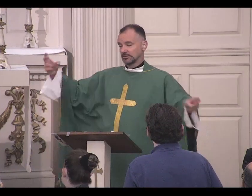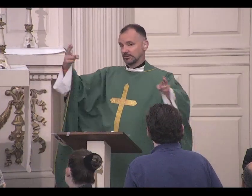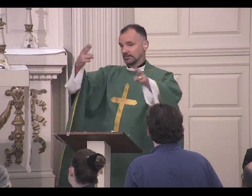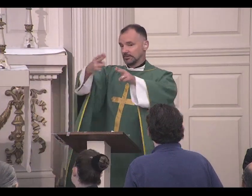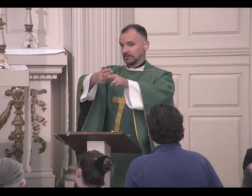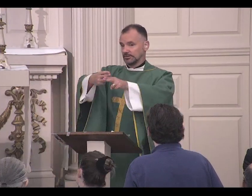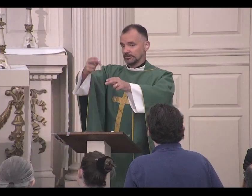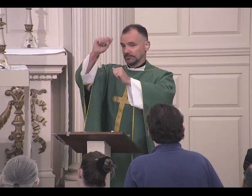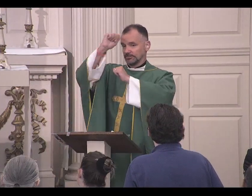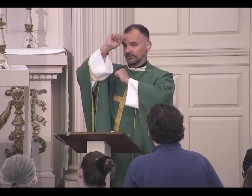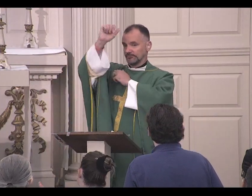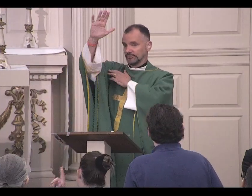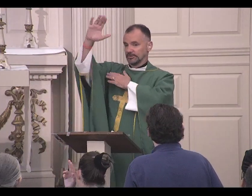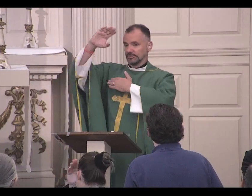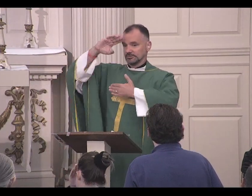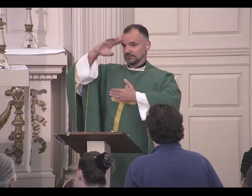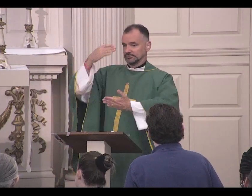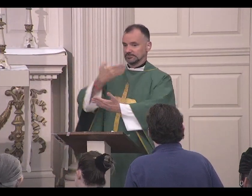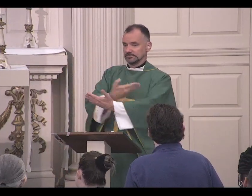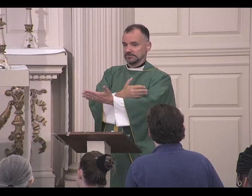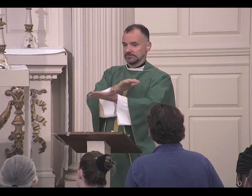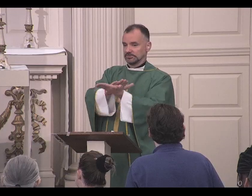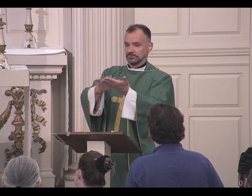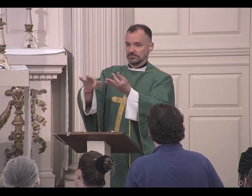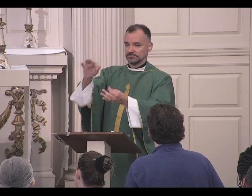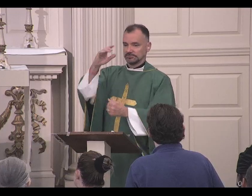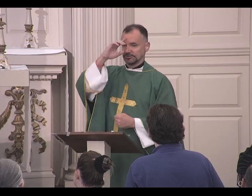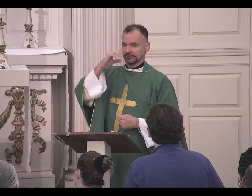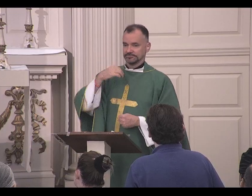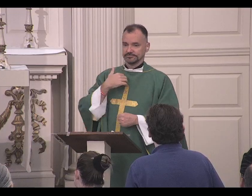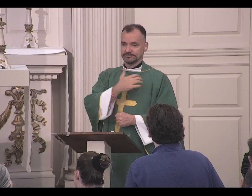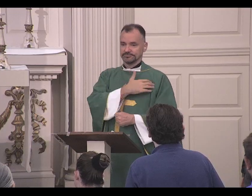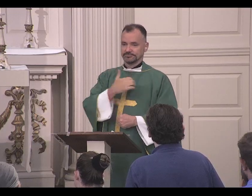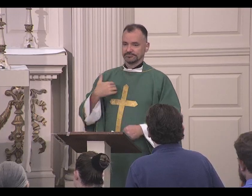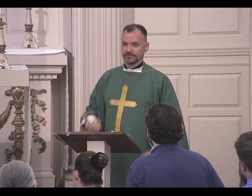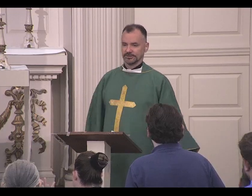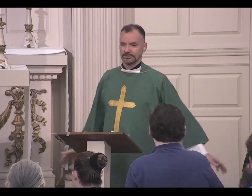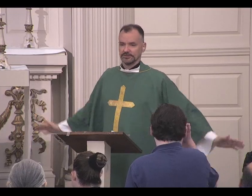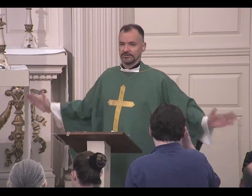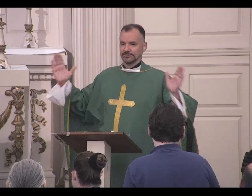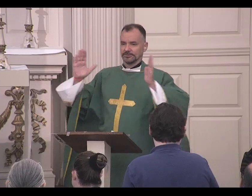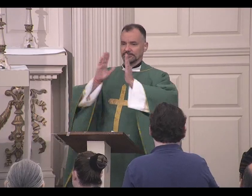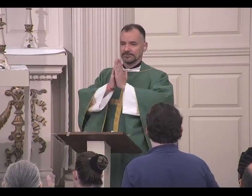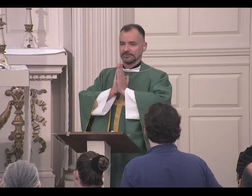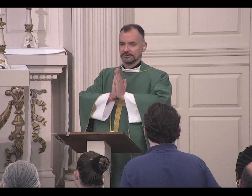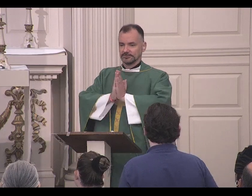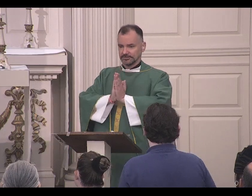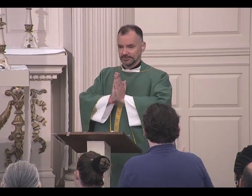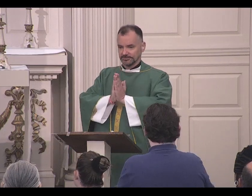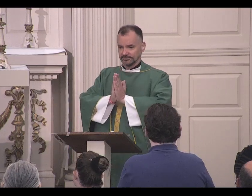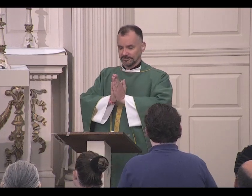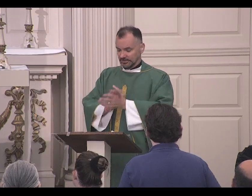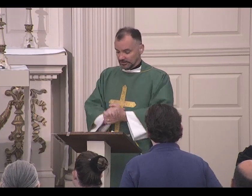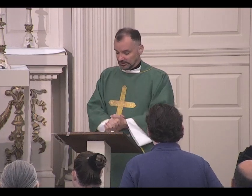In the name of the Father, and of the Son, and of the Holy Spirit. Amen.